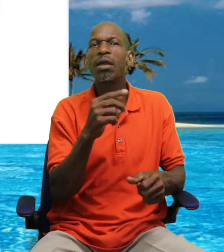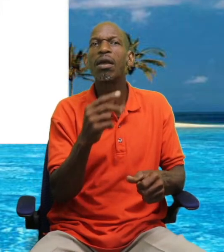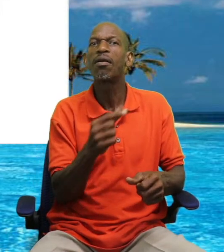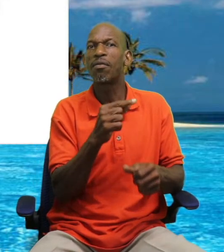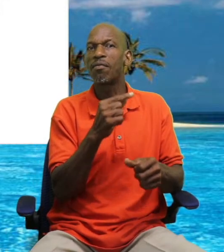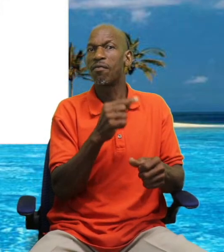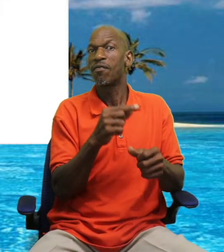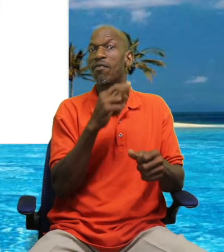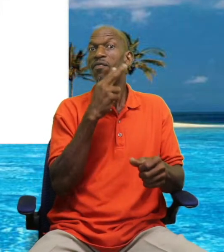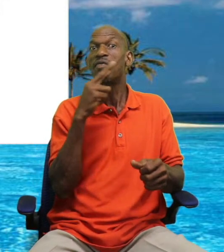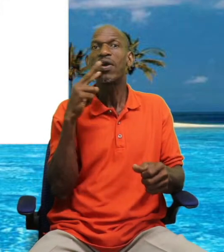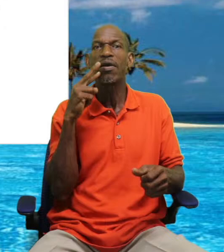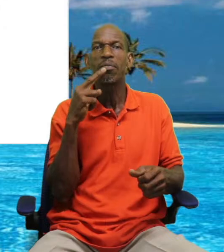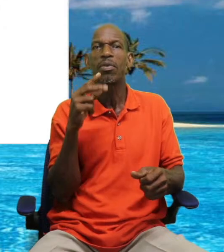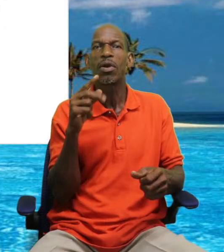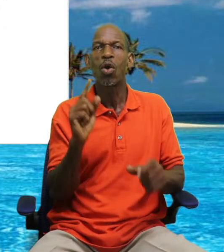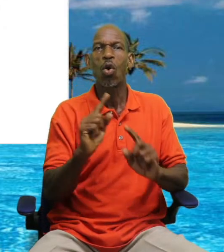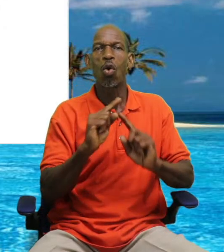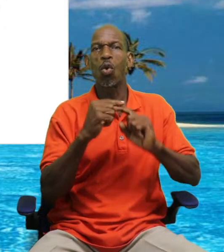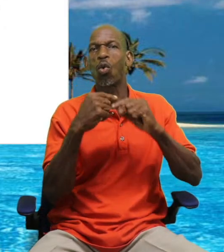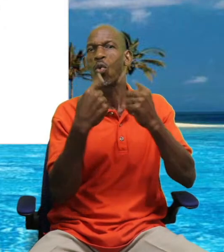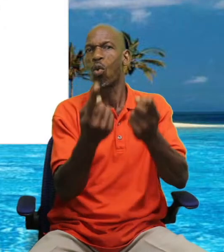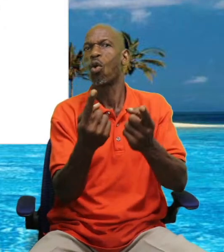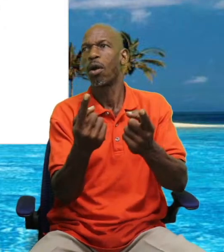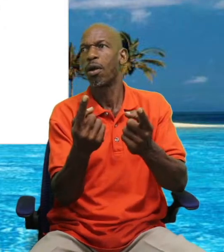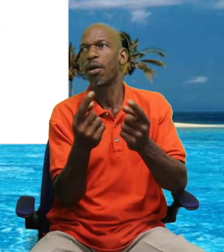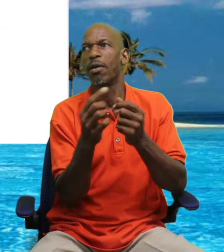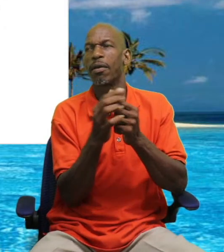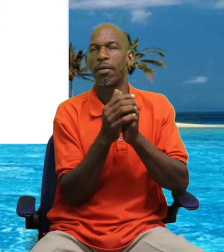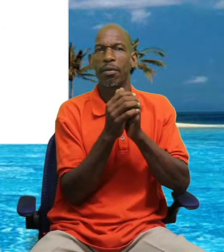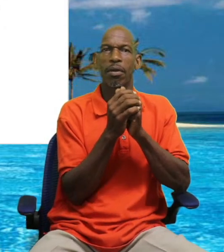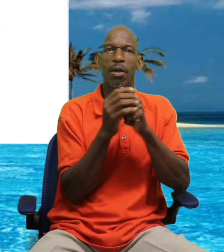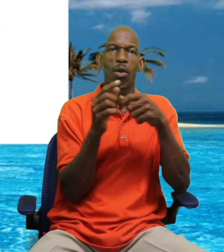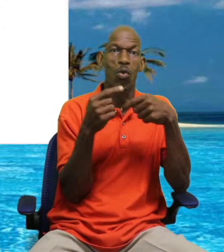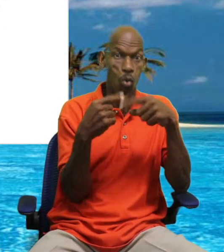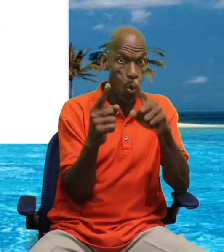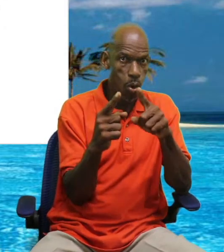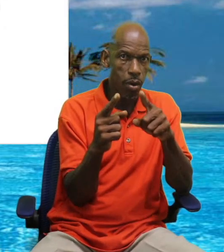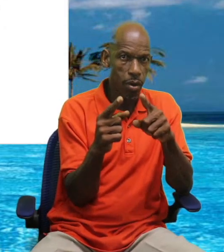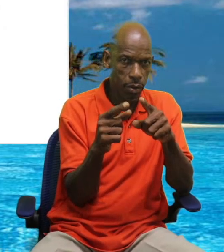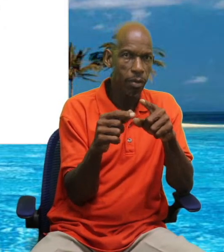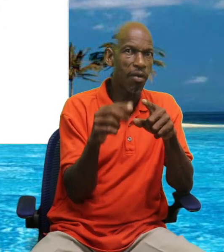the verb. This is the verb. The verb is go.